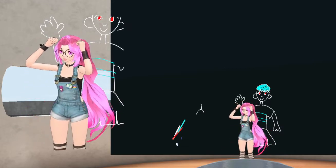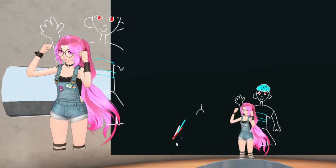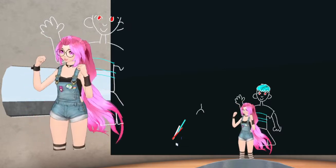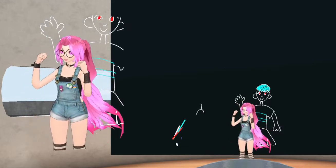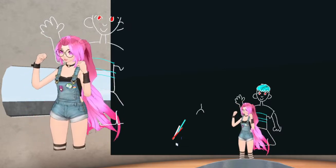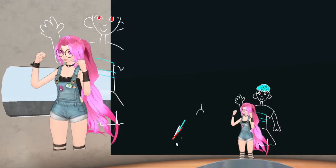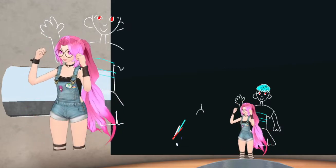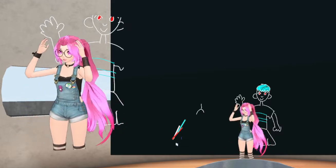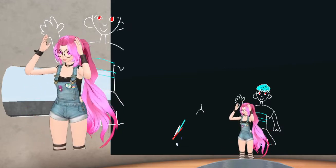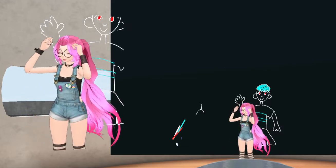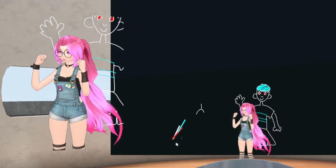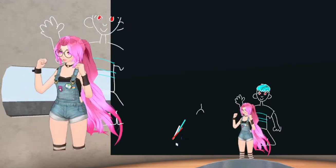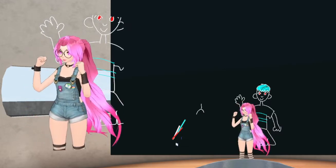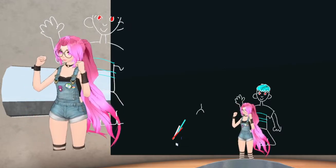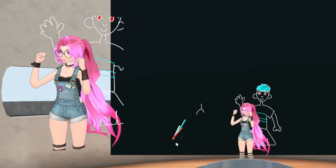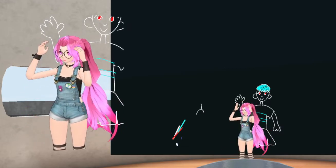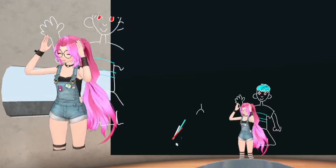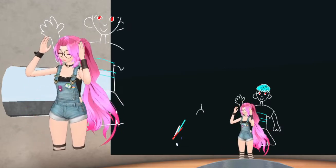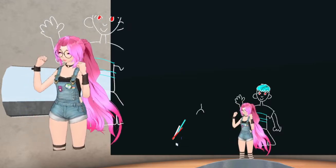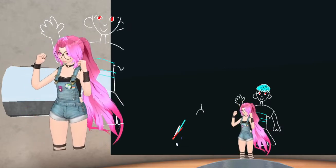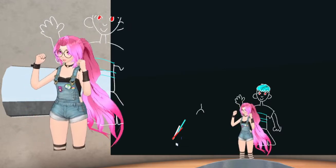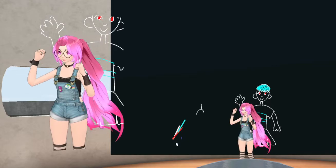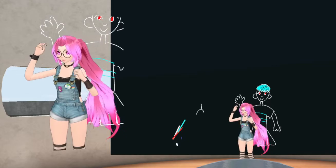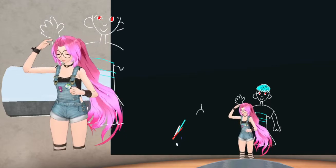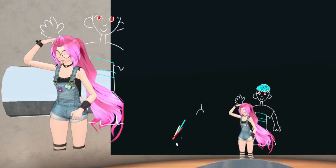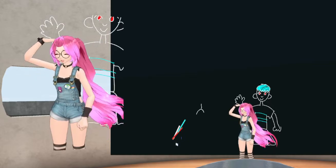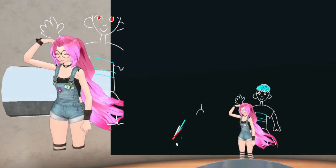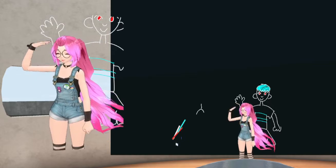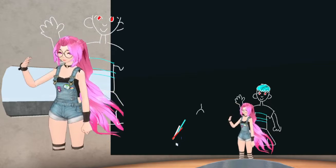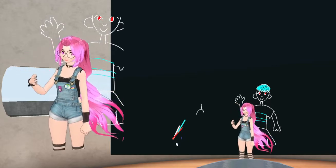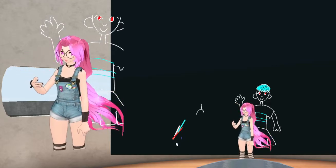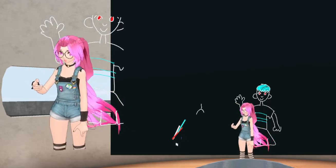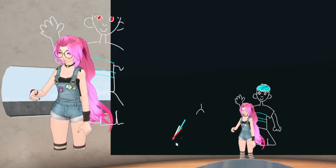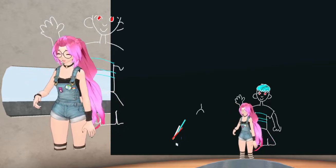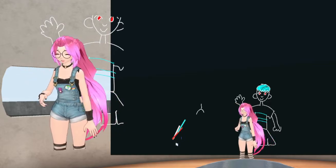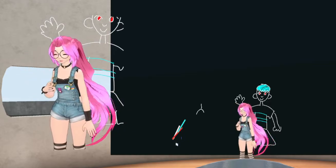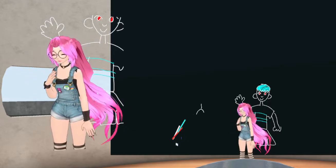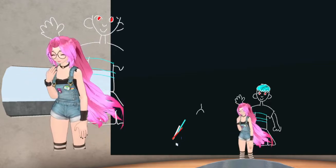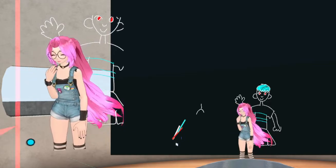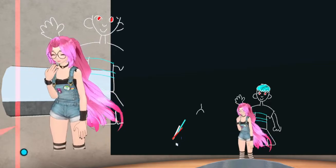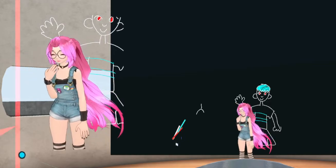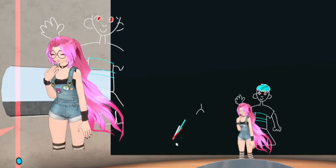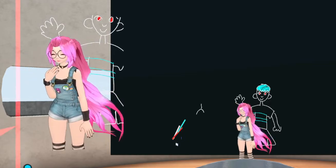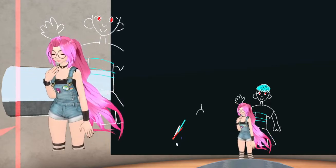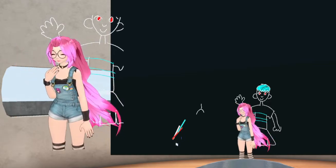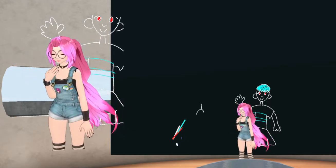beanie though, if it's a beanie, you could like pull it. Beanie. Yeah. Hat. Yeah, Cherry.